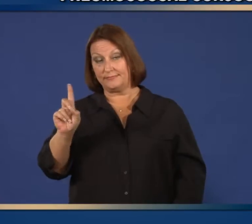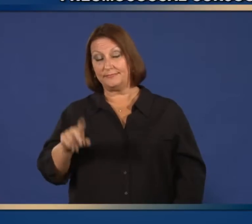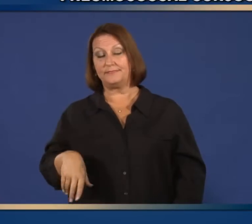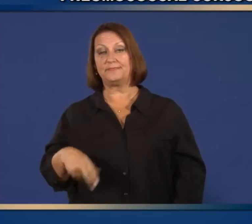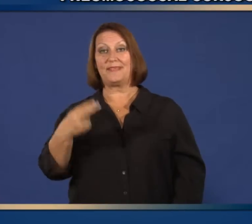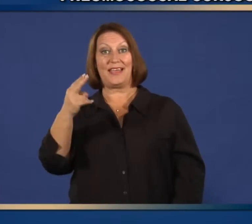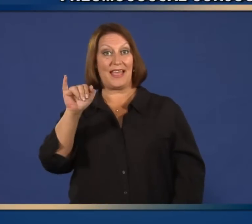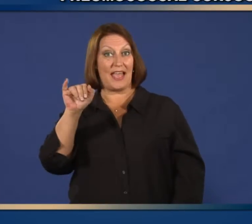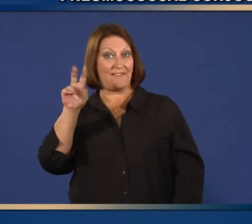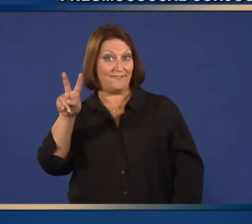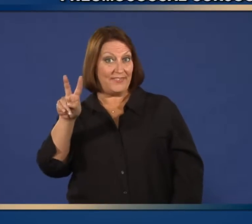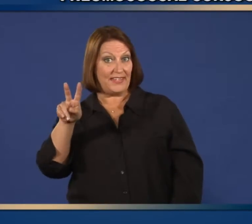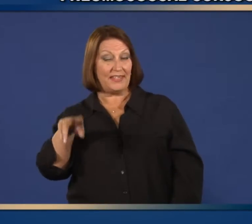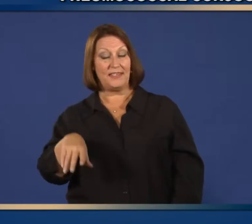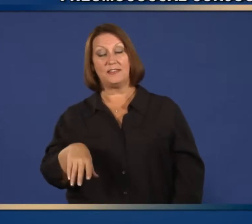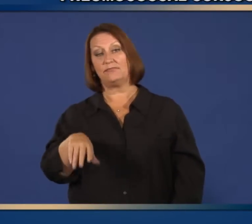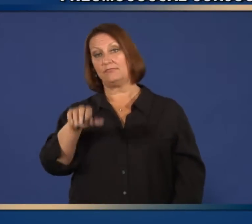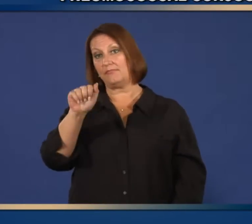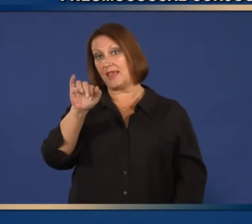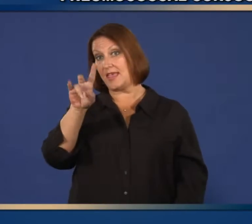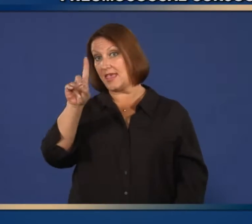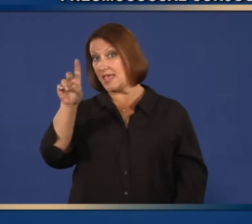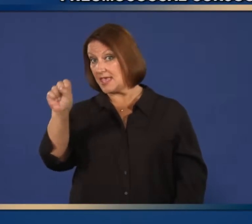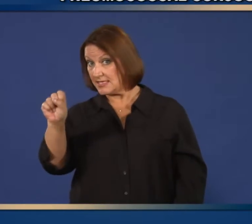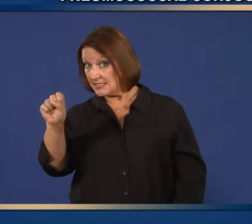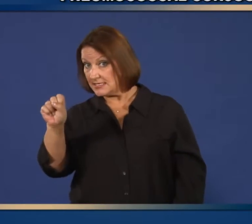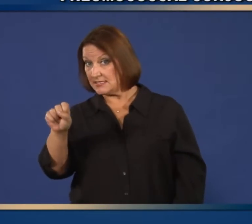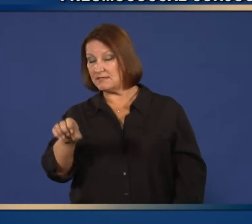HIV or AIDS,